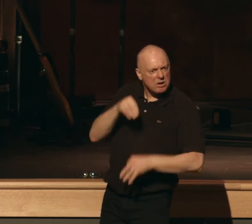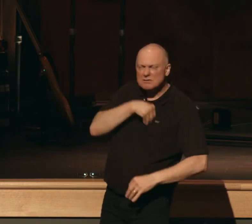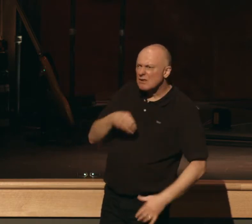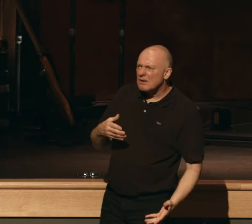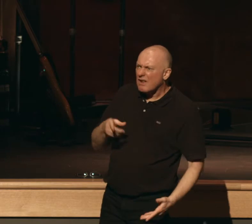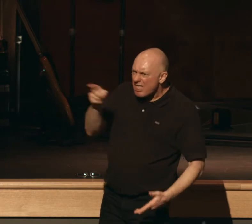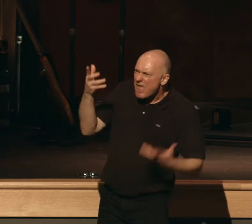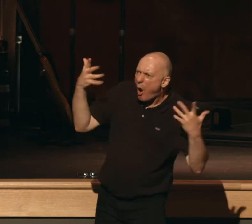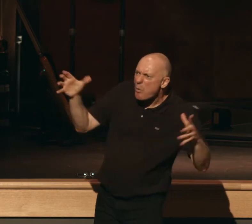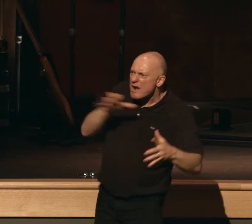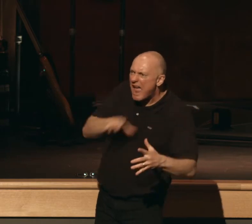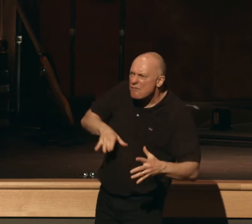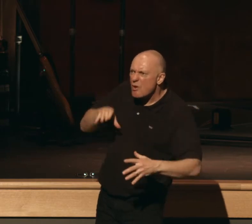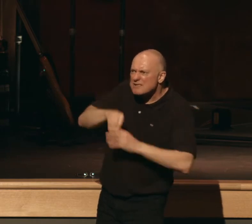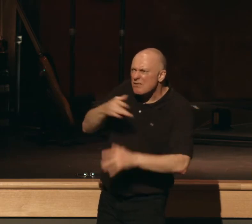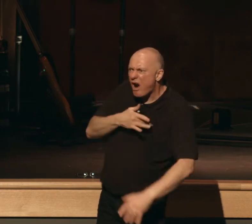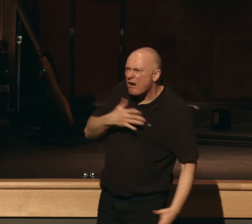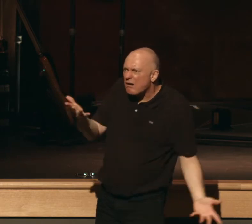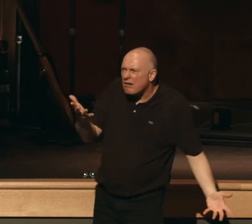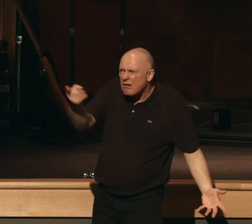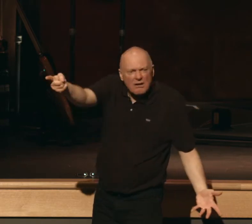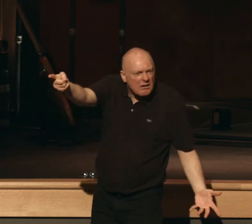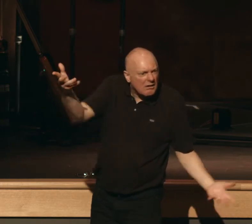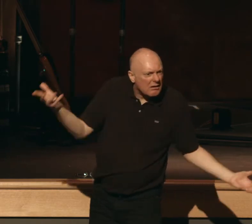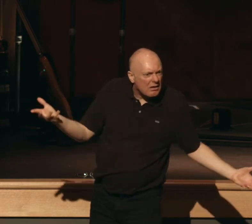Don't they already have Christ dwelling in their hearts?